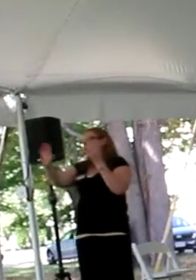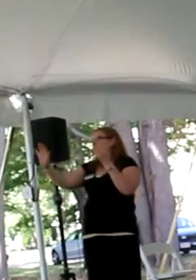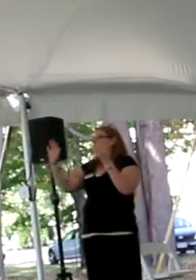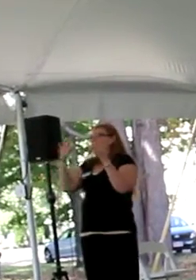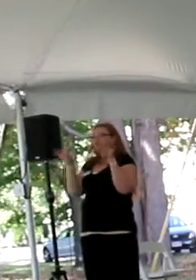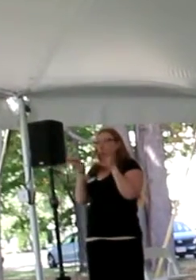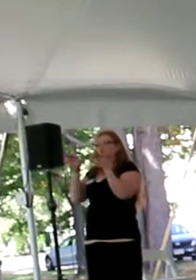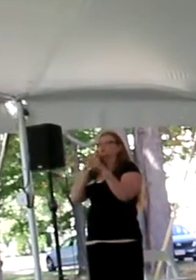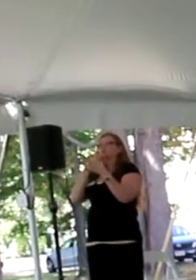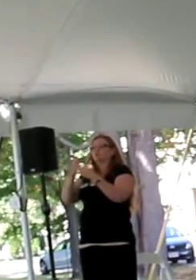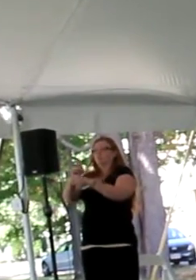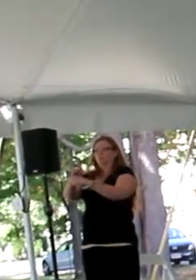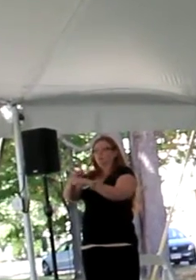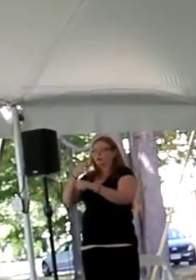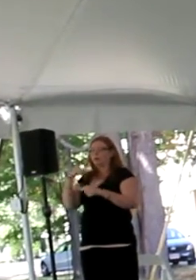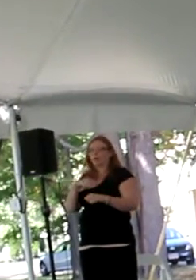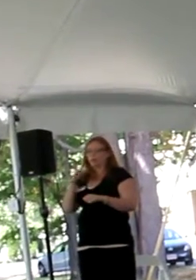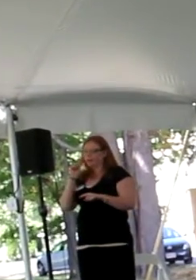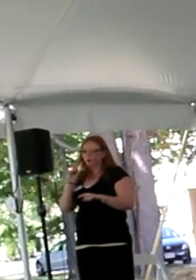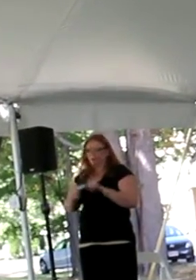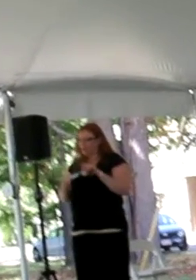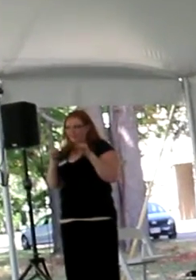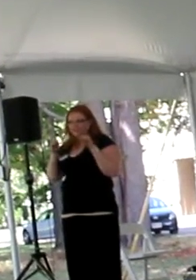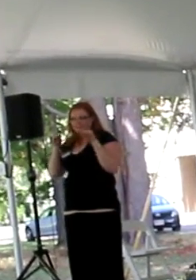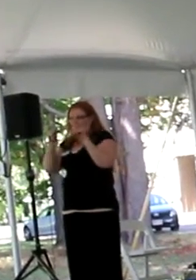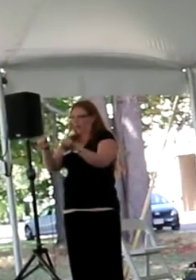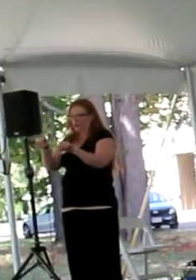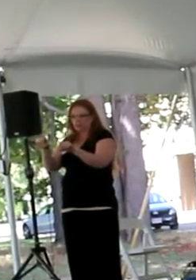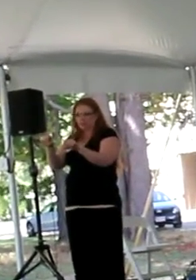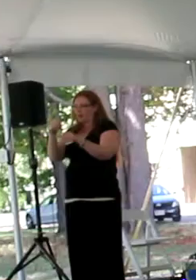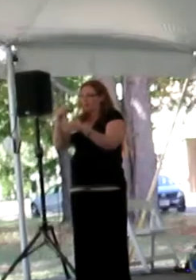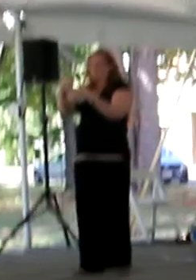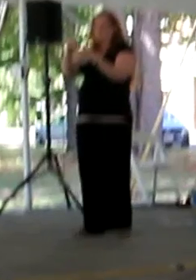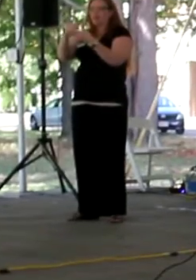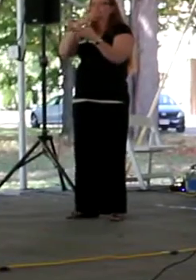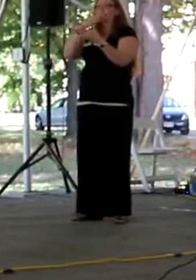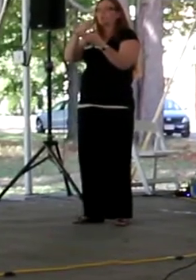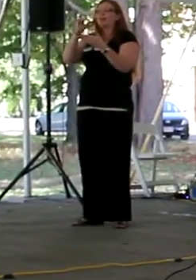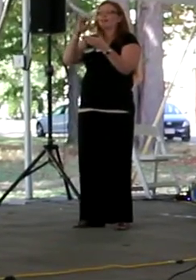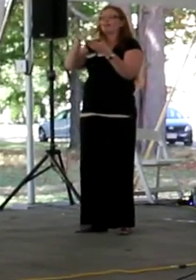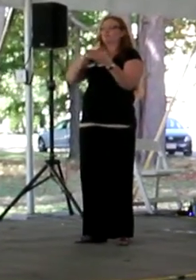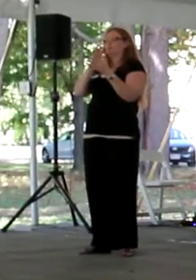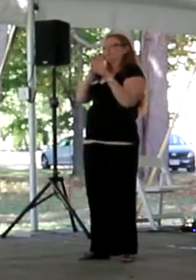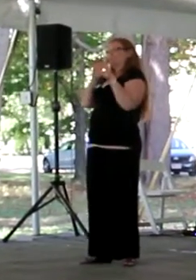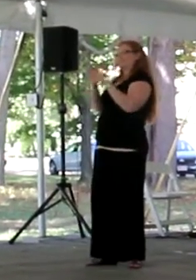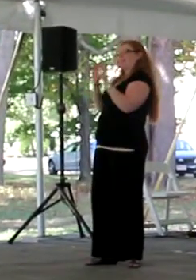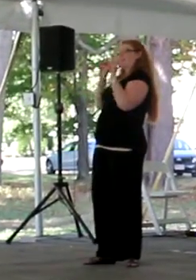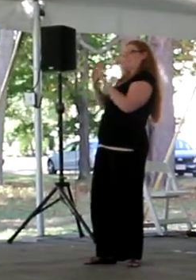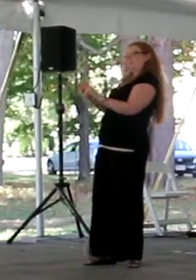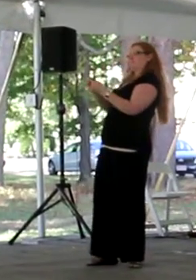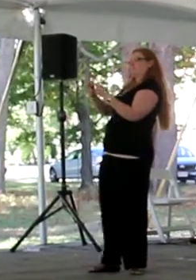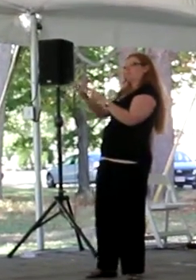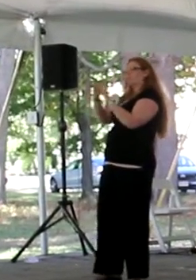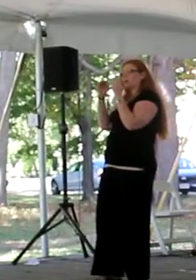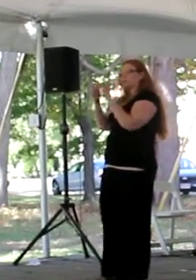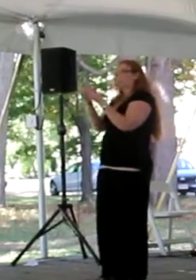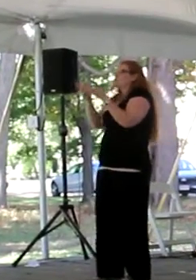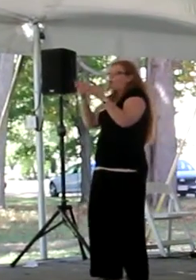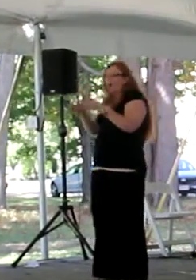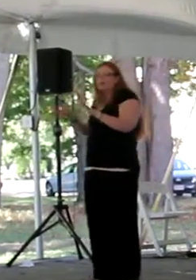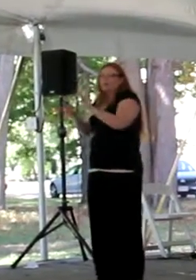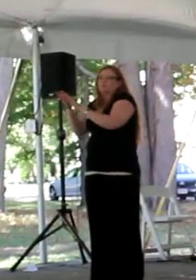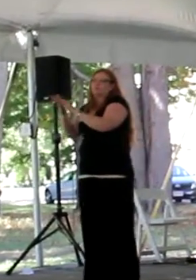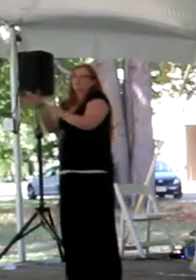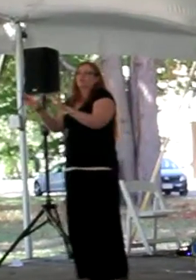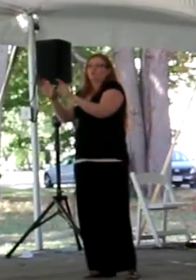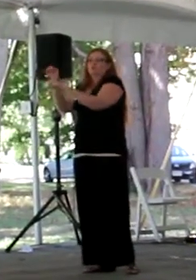And we couldn't possibly spend the money as well as if we gave it back to those organizations that are already doing this